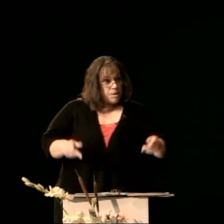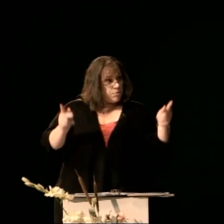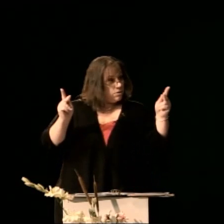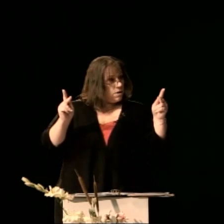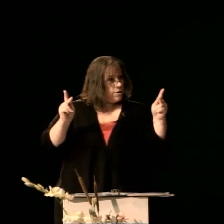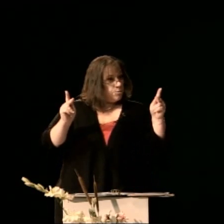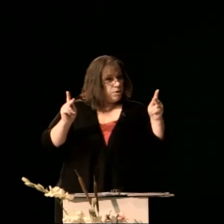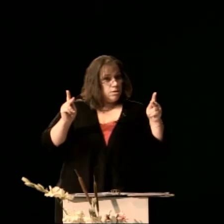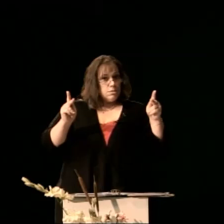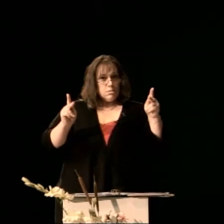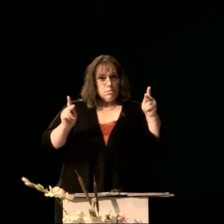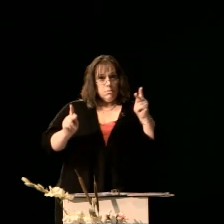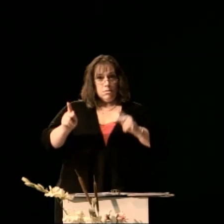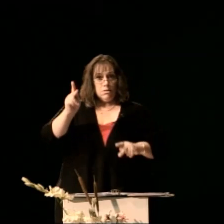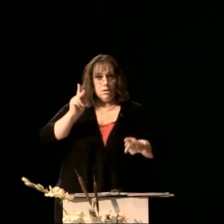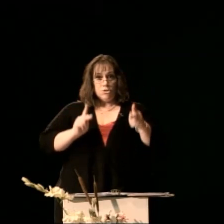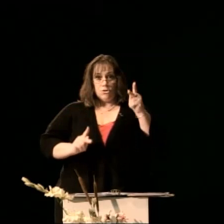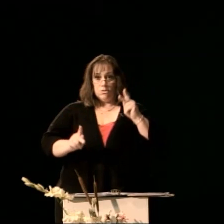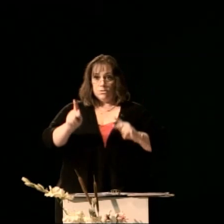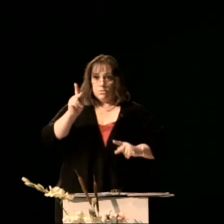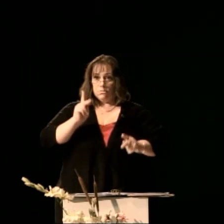People are your P's in circles.